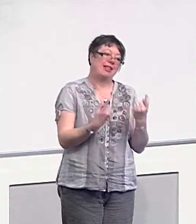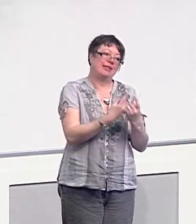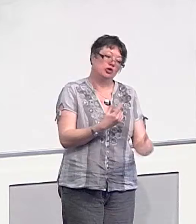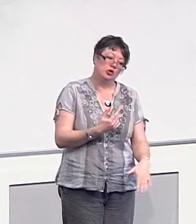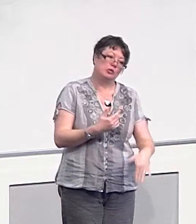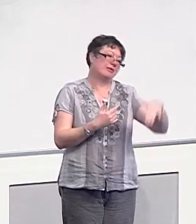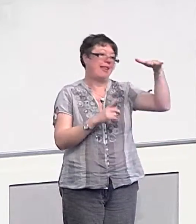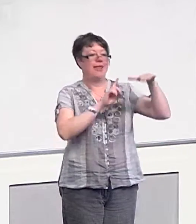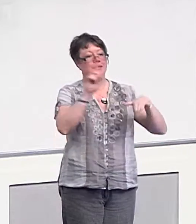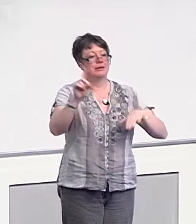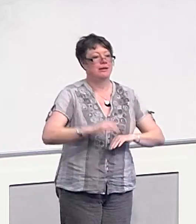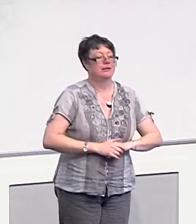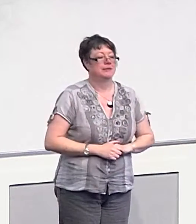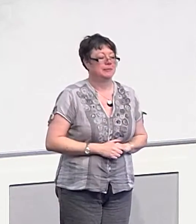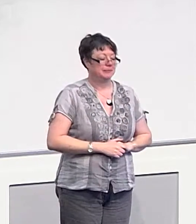heard about.